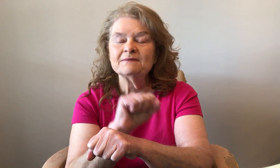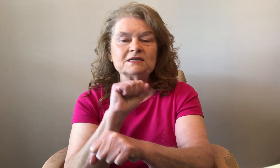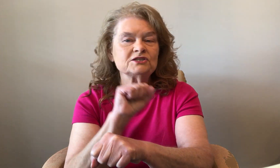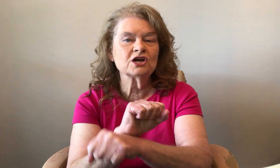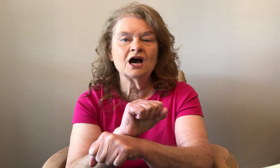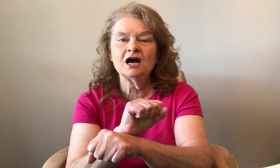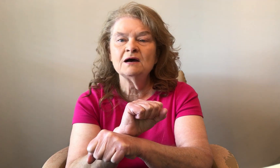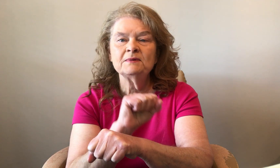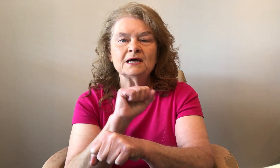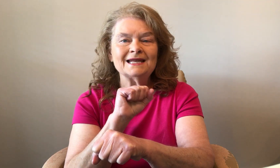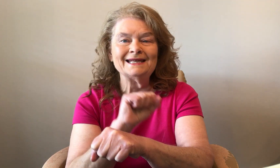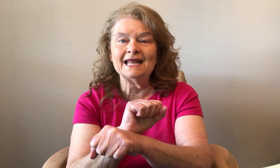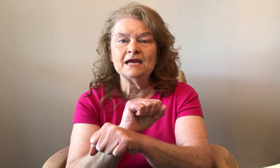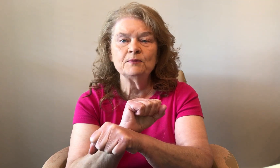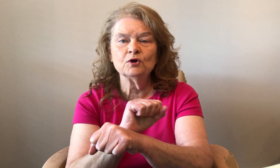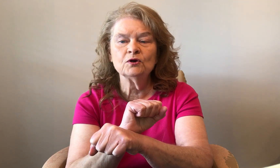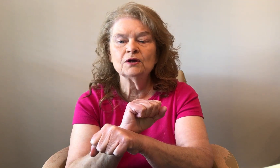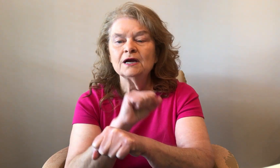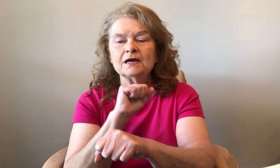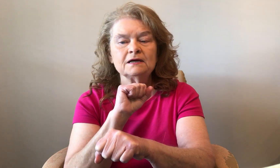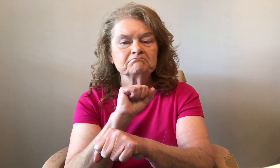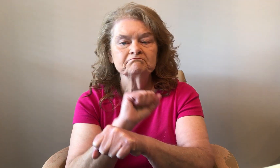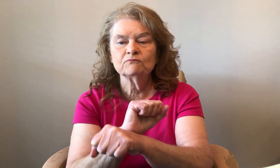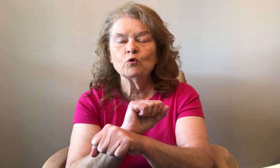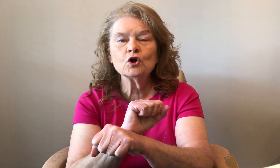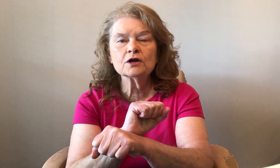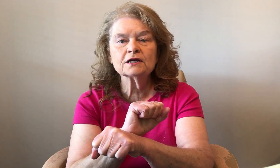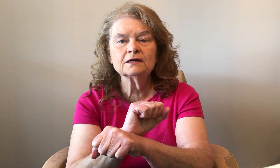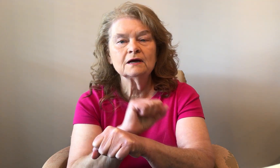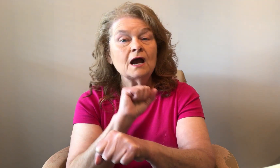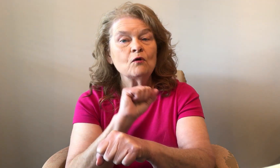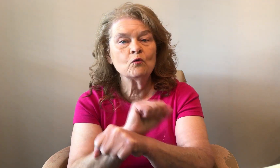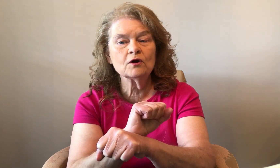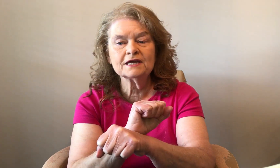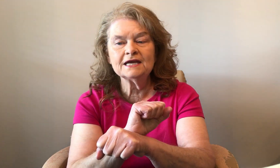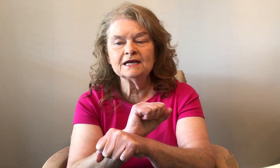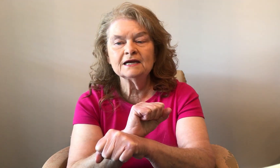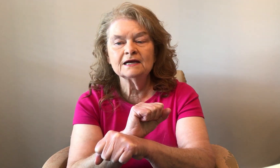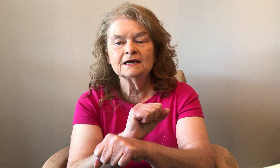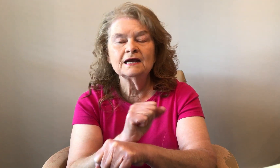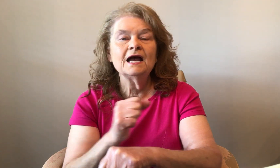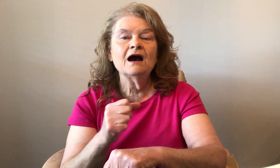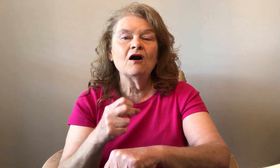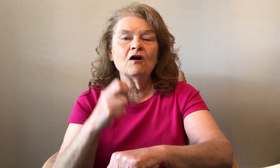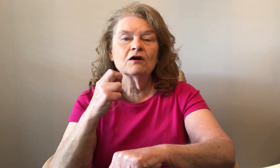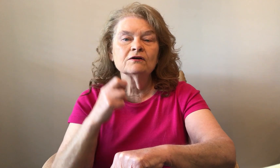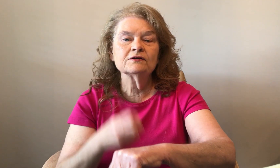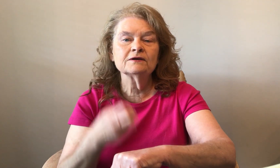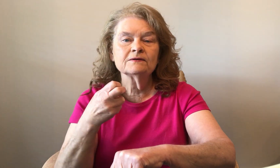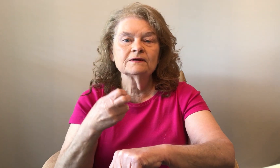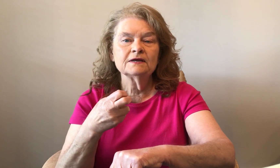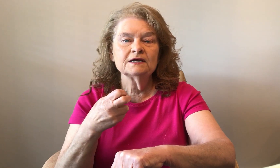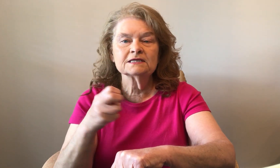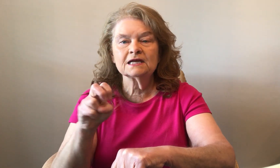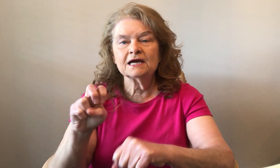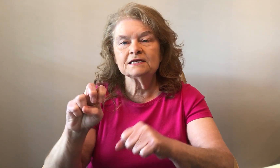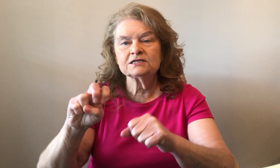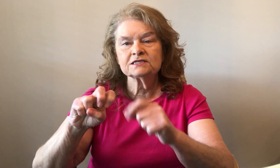as job, labor, work, working, hard. It's like just the